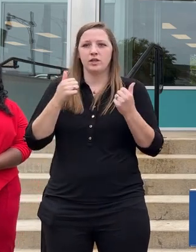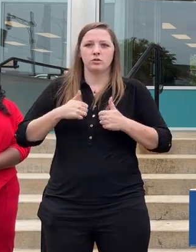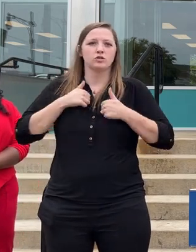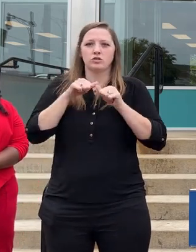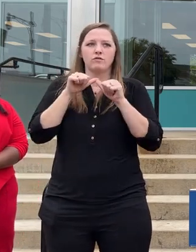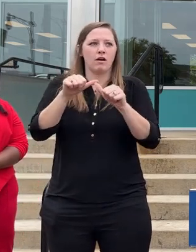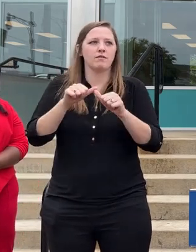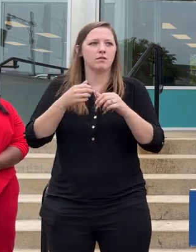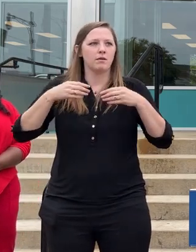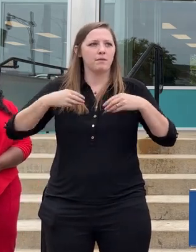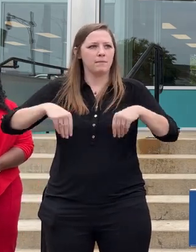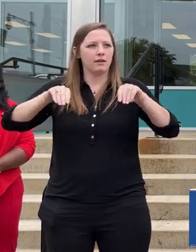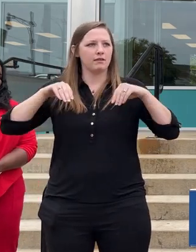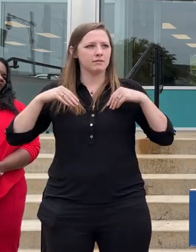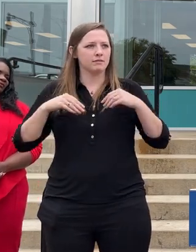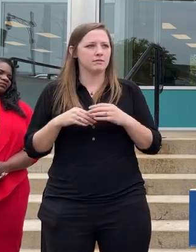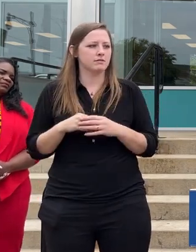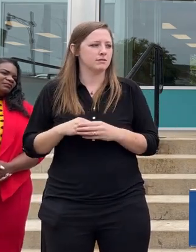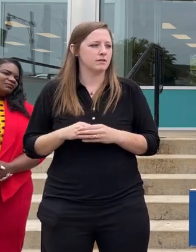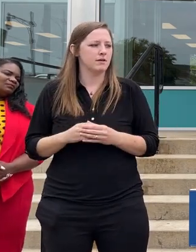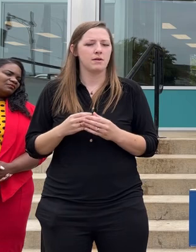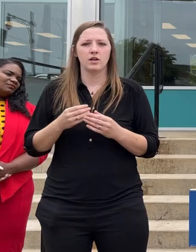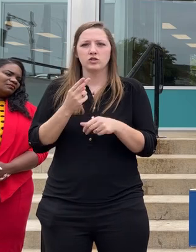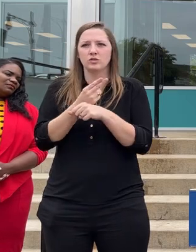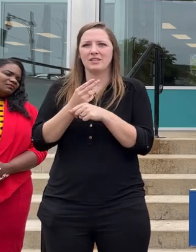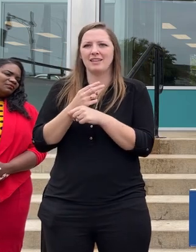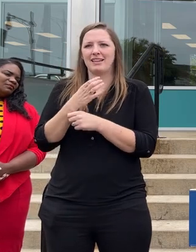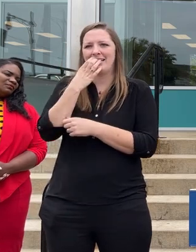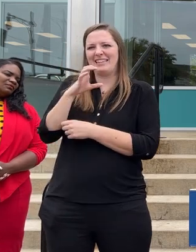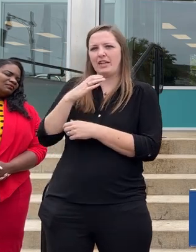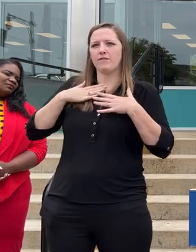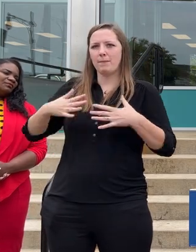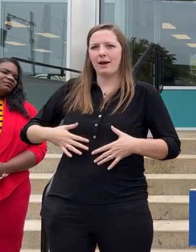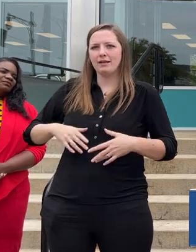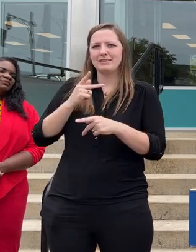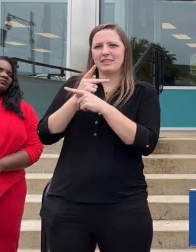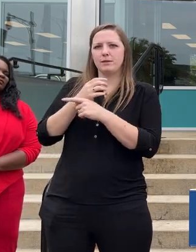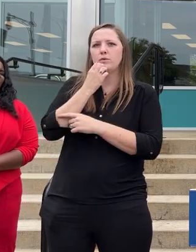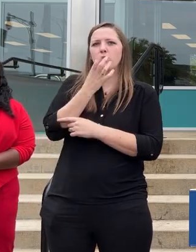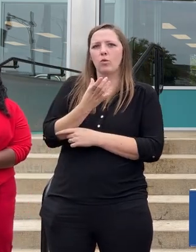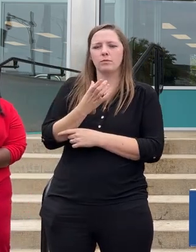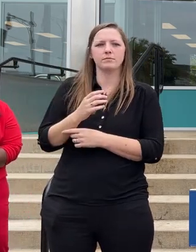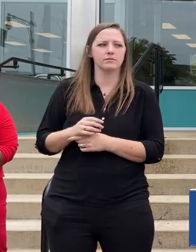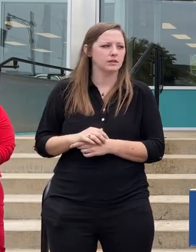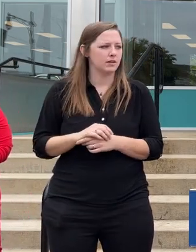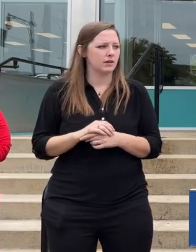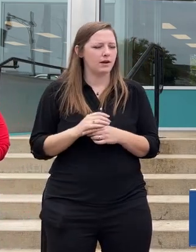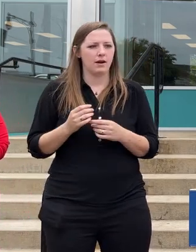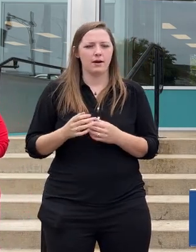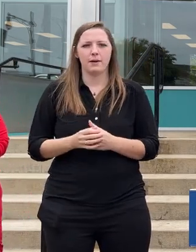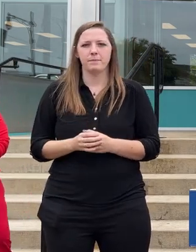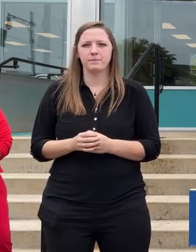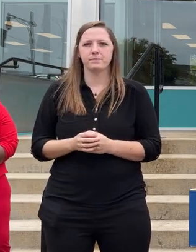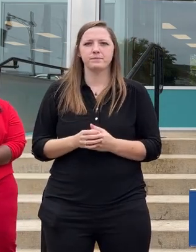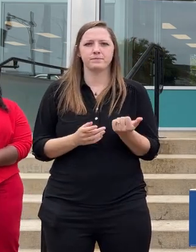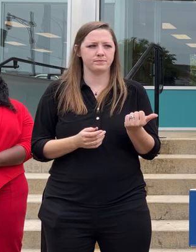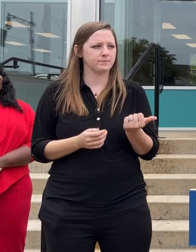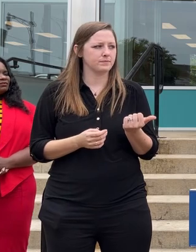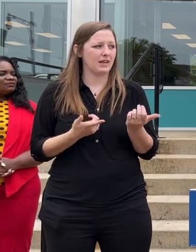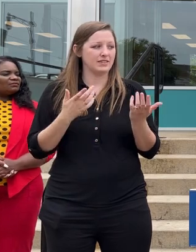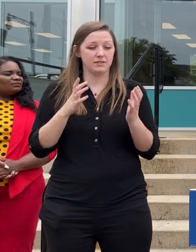blanket. It utilizes the heat of the human body to help keep yourself warm as much as it can. And it's actually